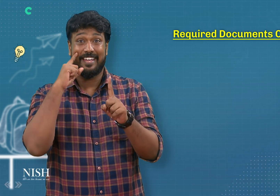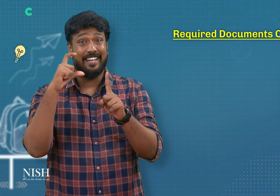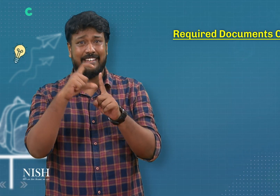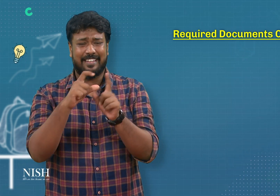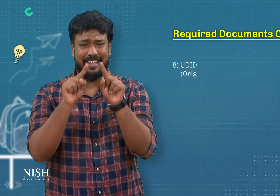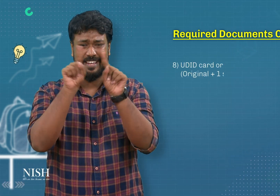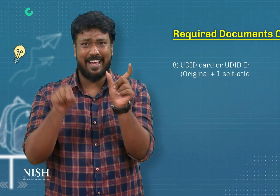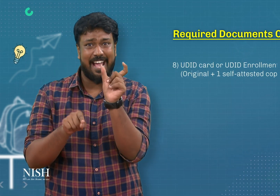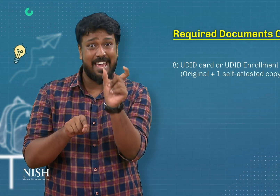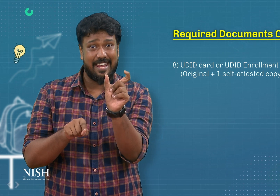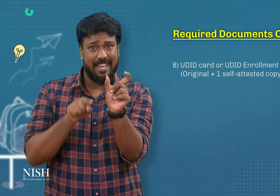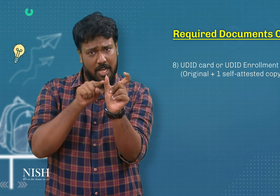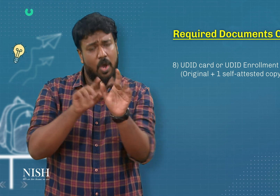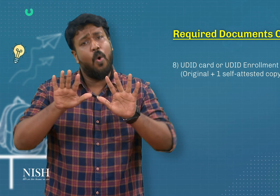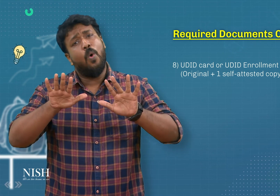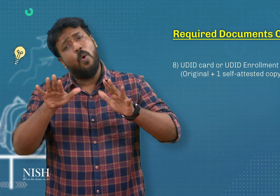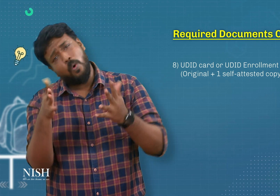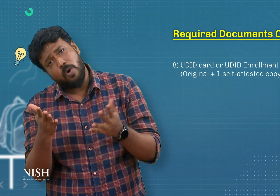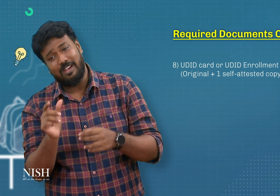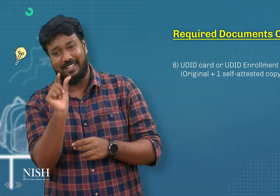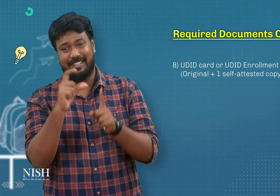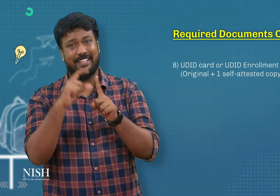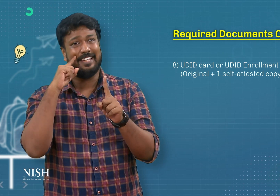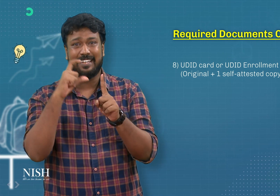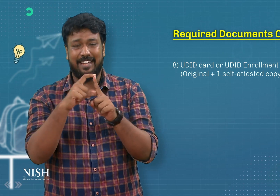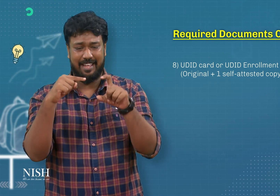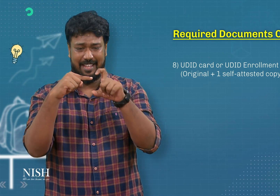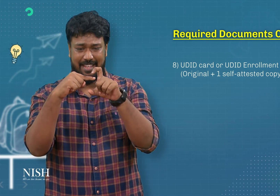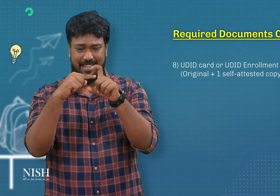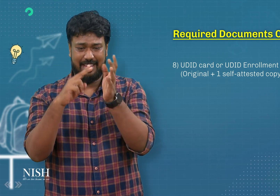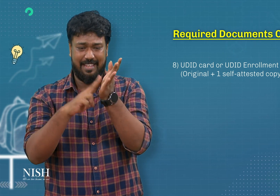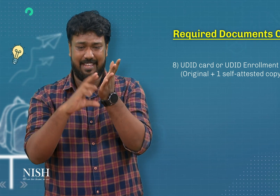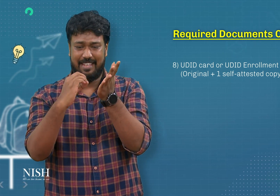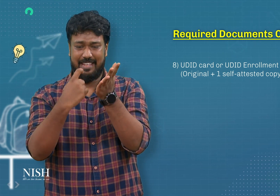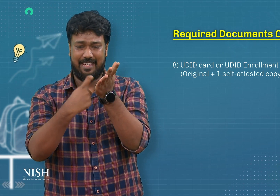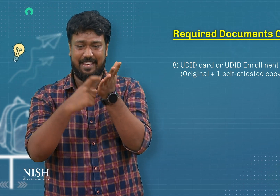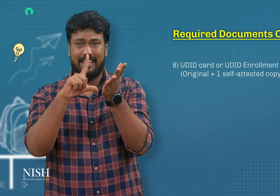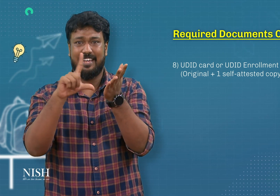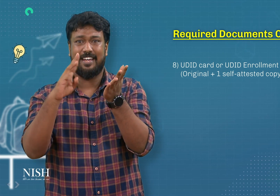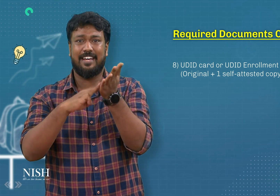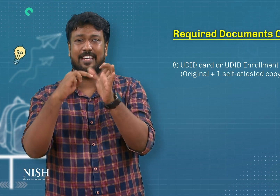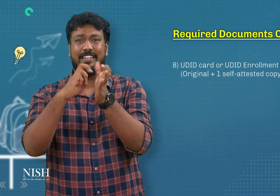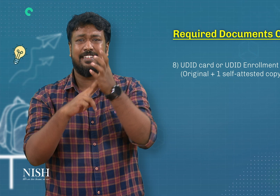UDID card or UDID enrollment number, original plus 1 self-attested copy.